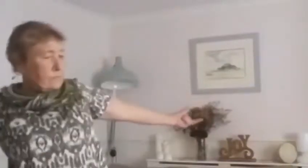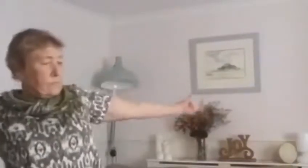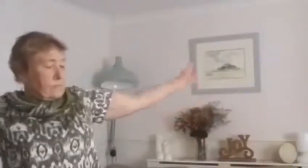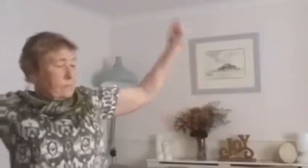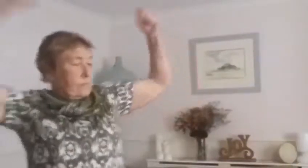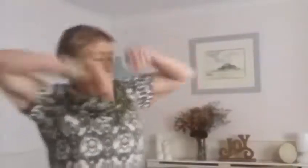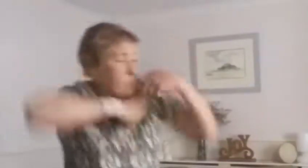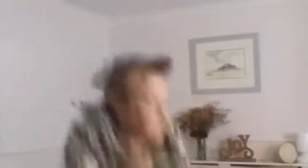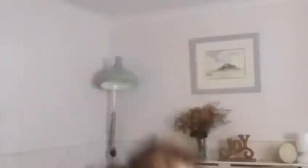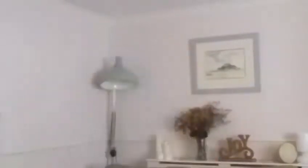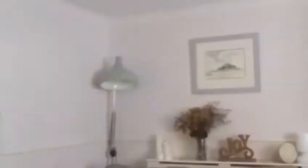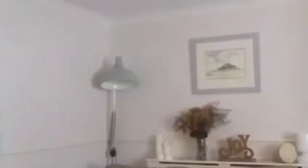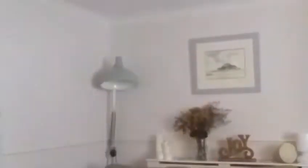nothing's too small,